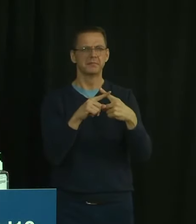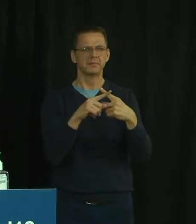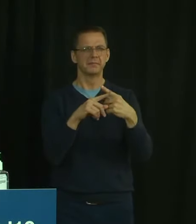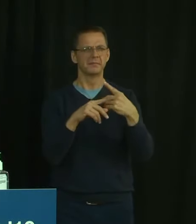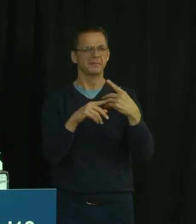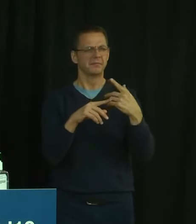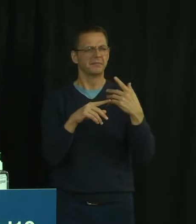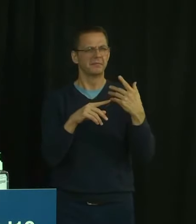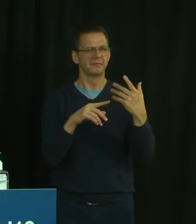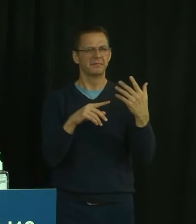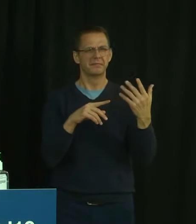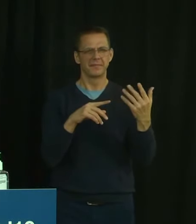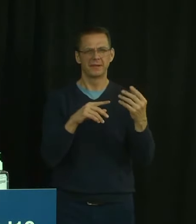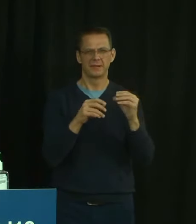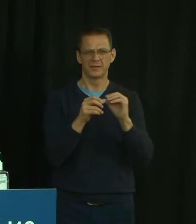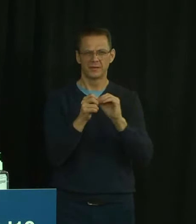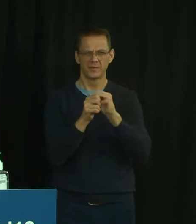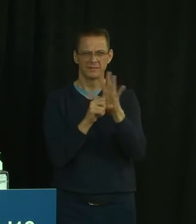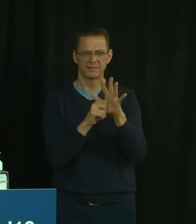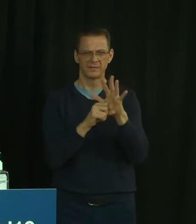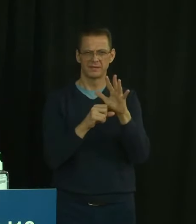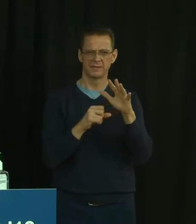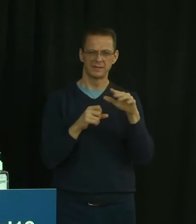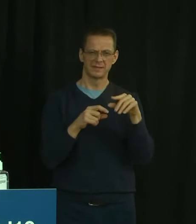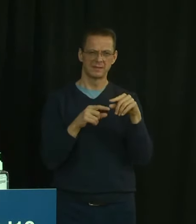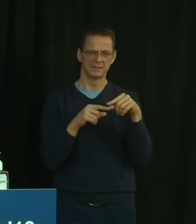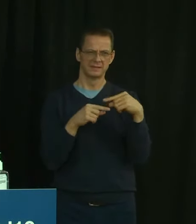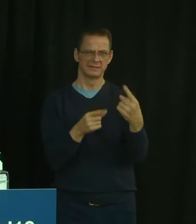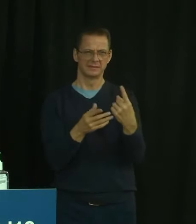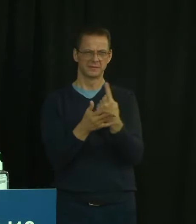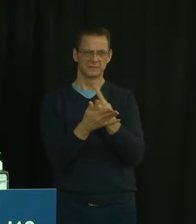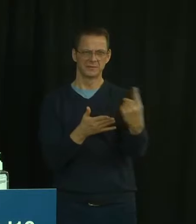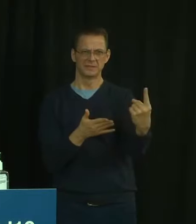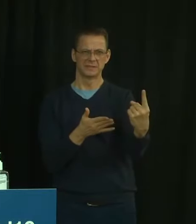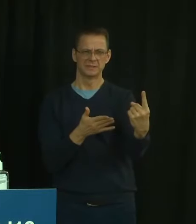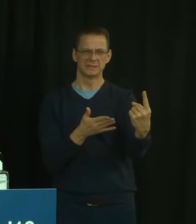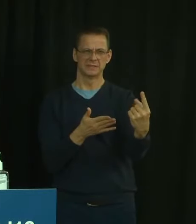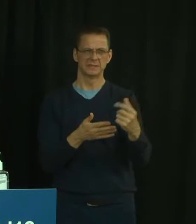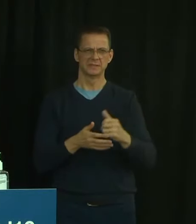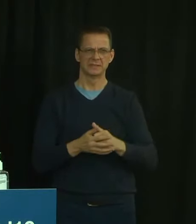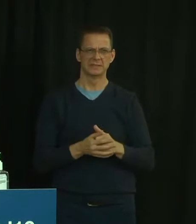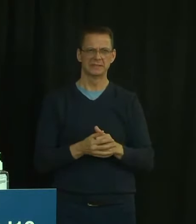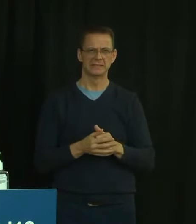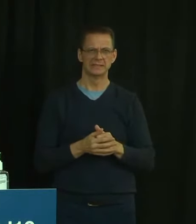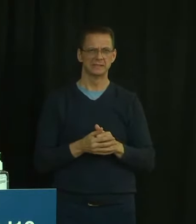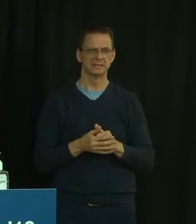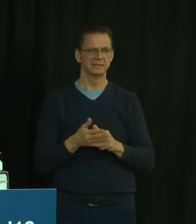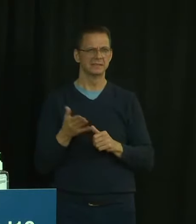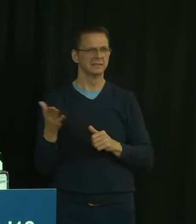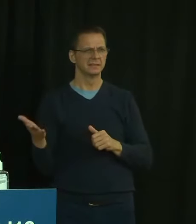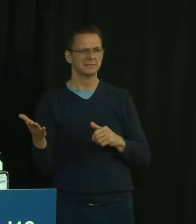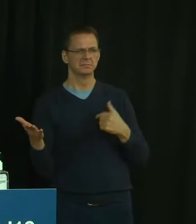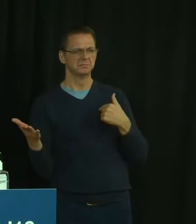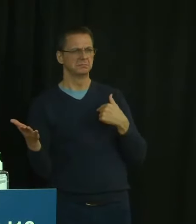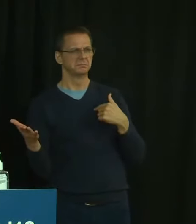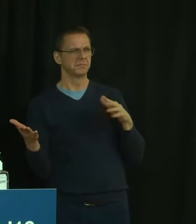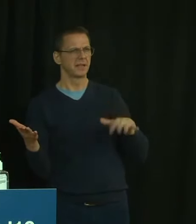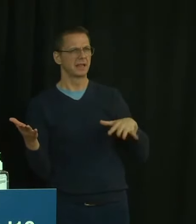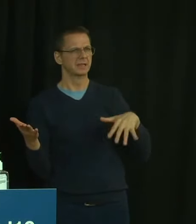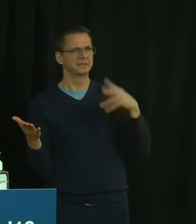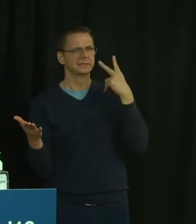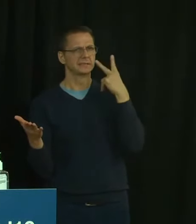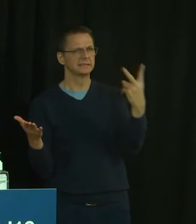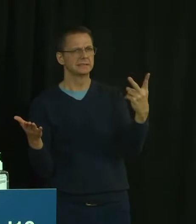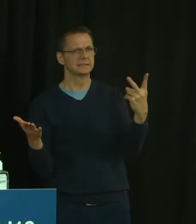situation. I haven't seen our internal analysis with respect to doubling time lately. What I can say